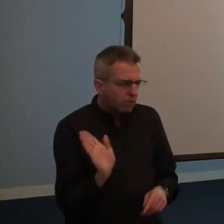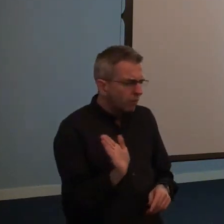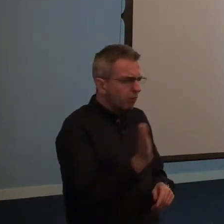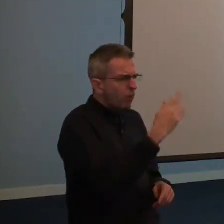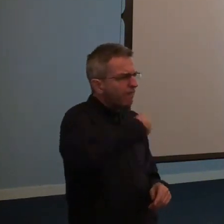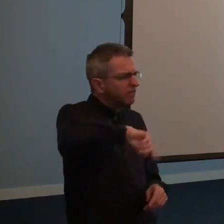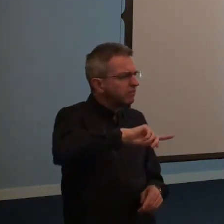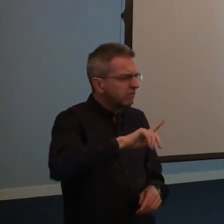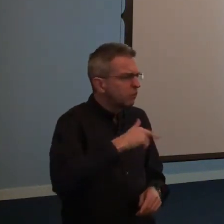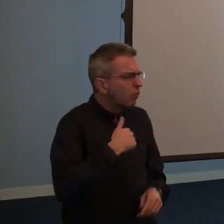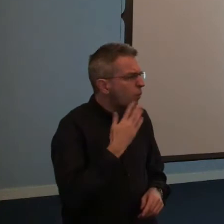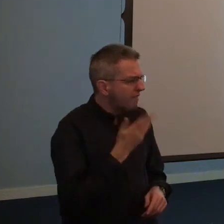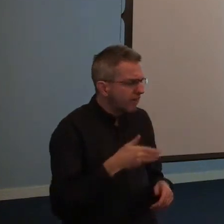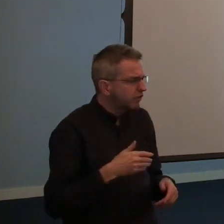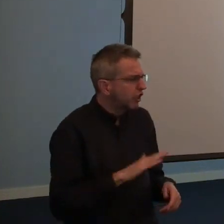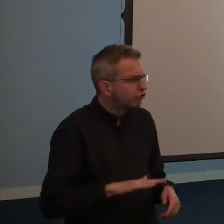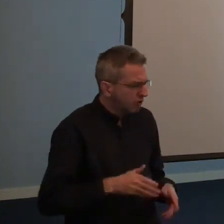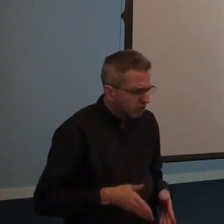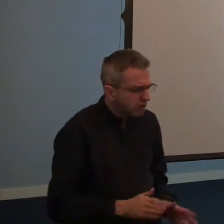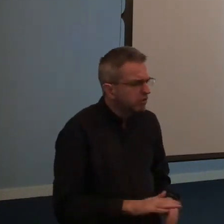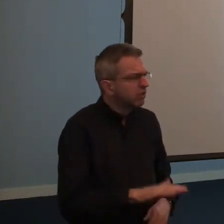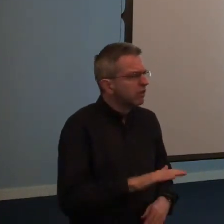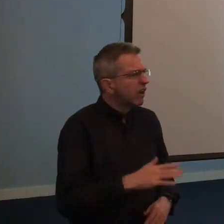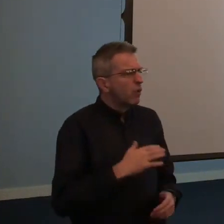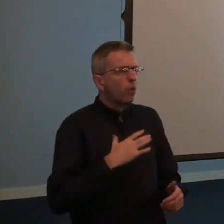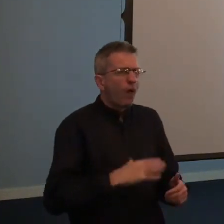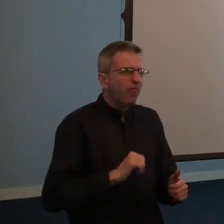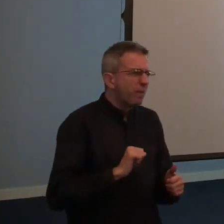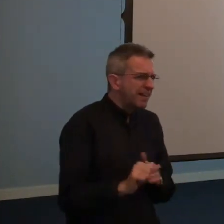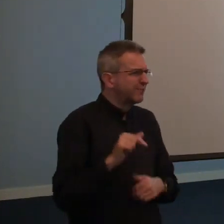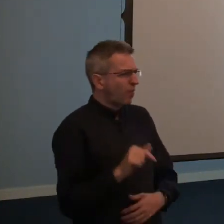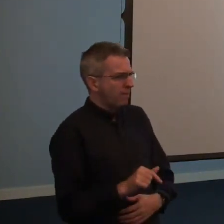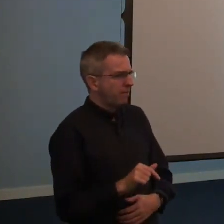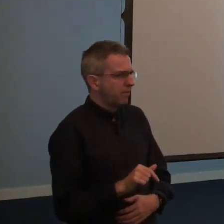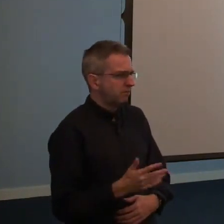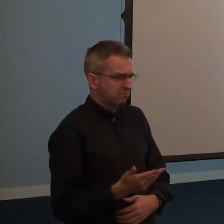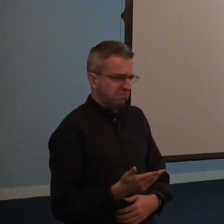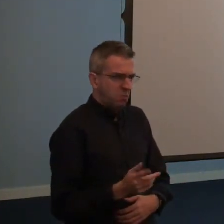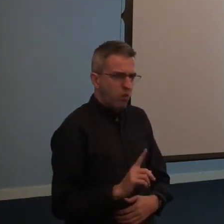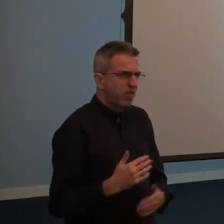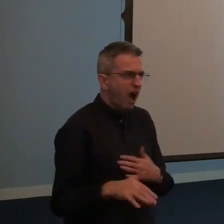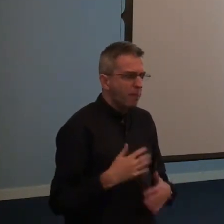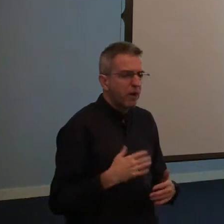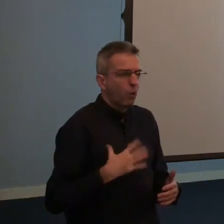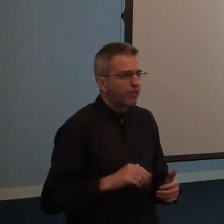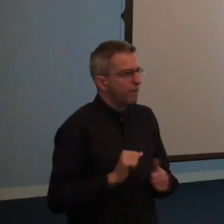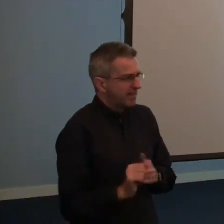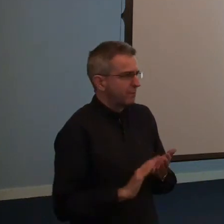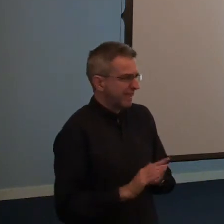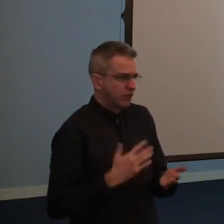it be? It's the same with all of us when we, you know, have children. We want the best for them, so why wouldn't you want the best for them before they're